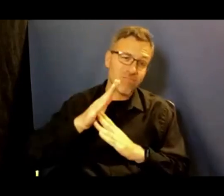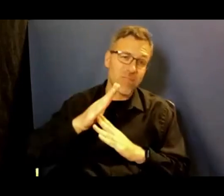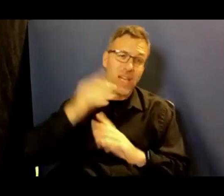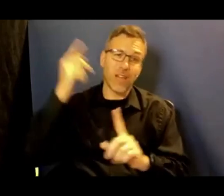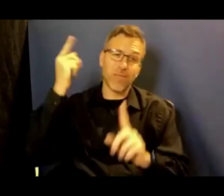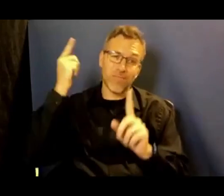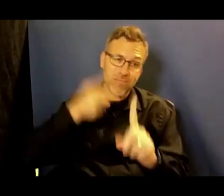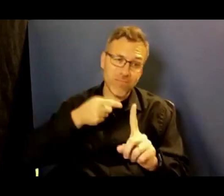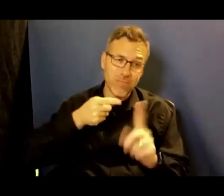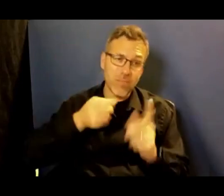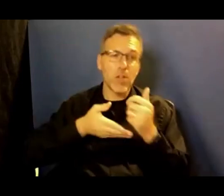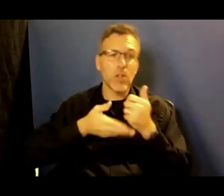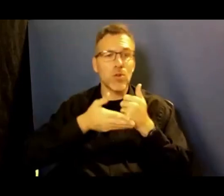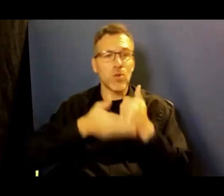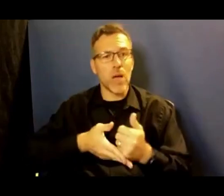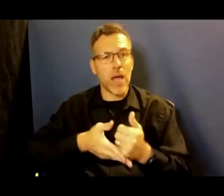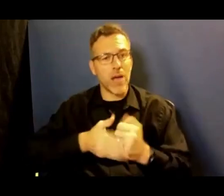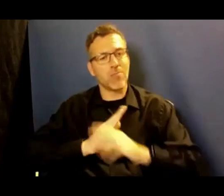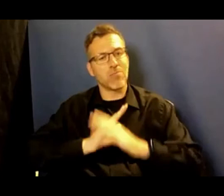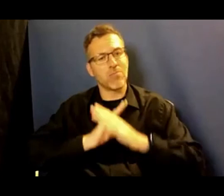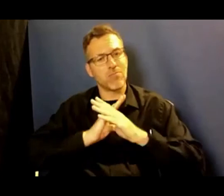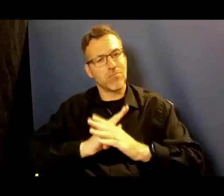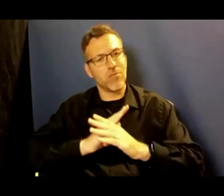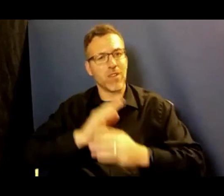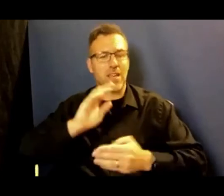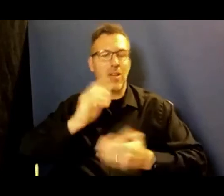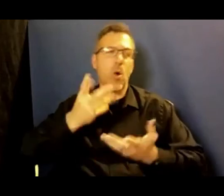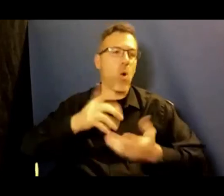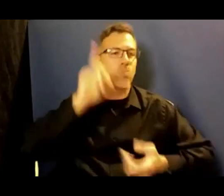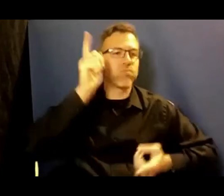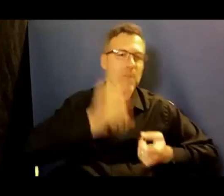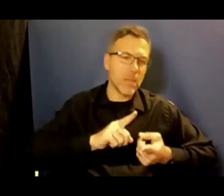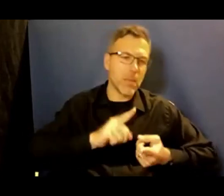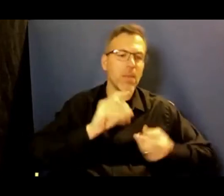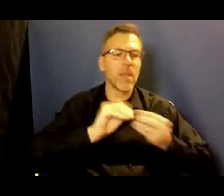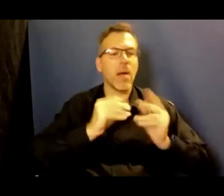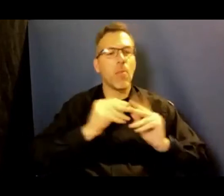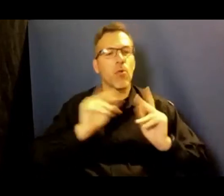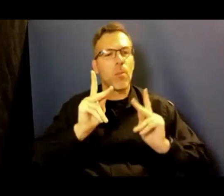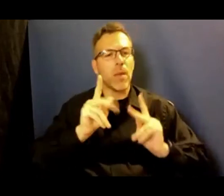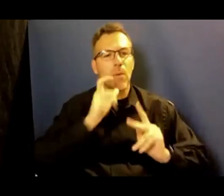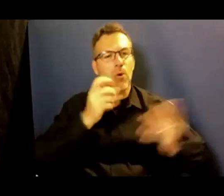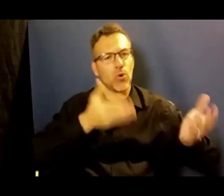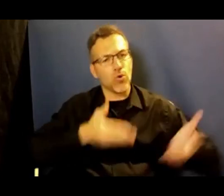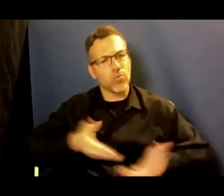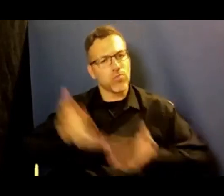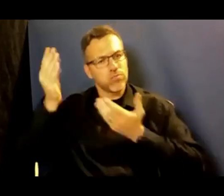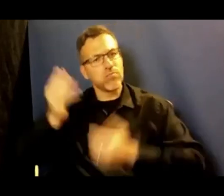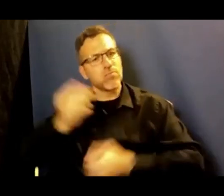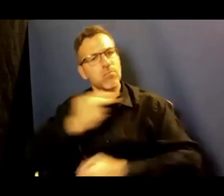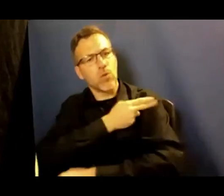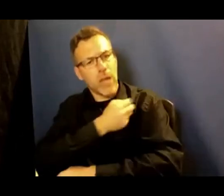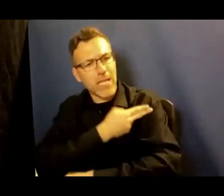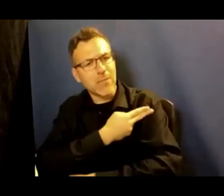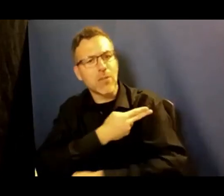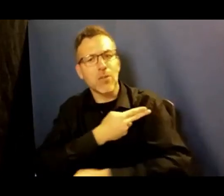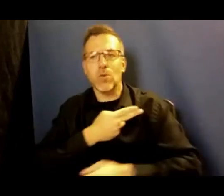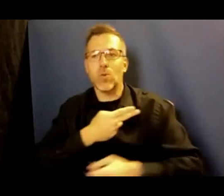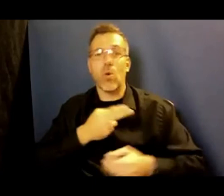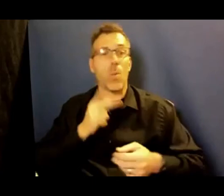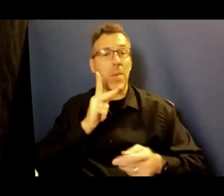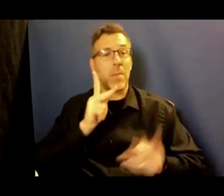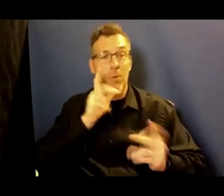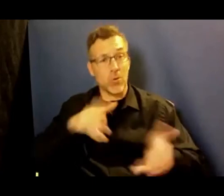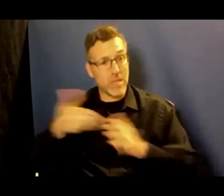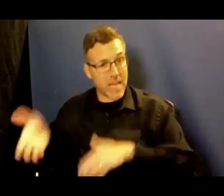deaths. This vaccine, after 2 doses, actually does that for the majority of the population. So